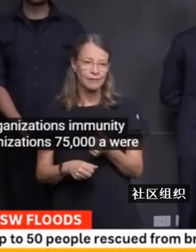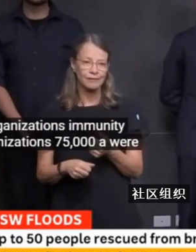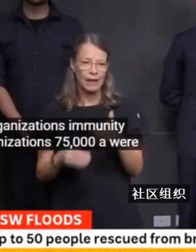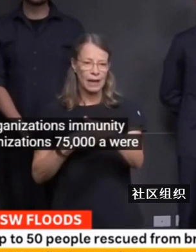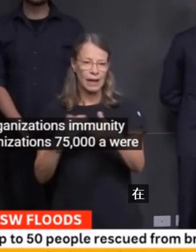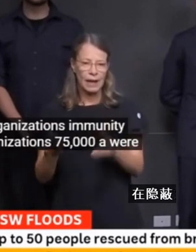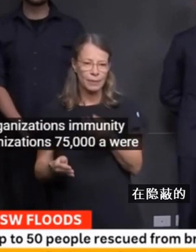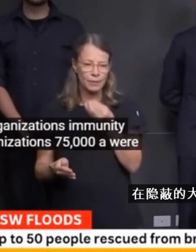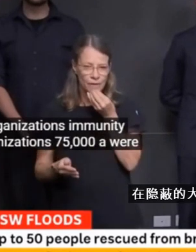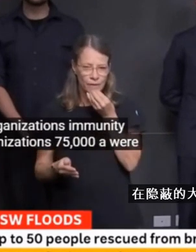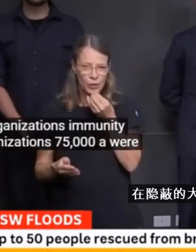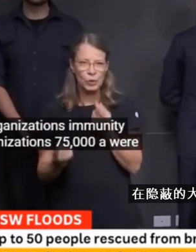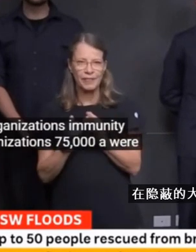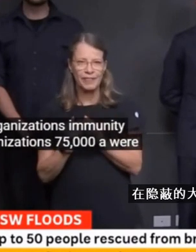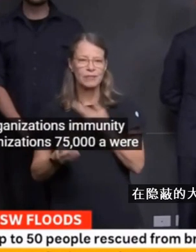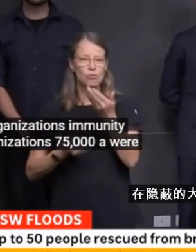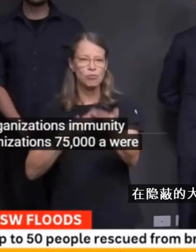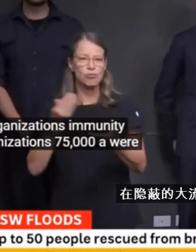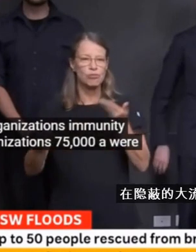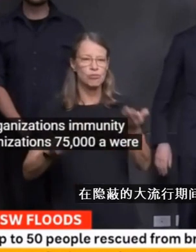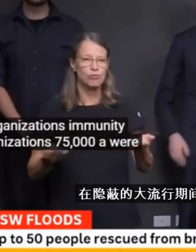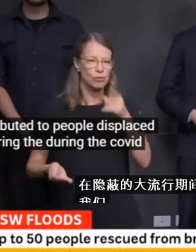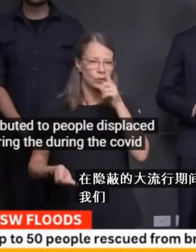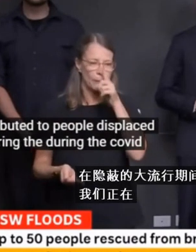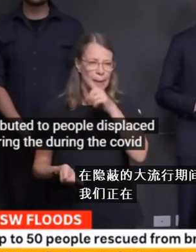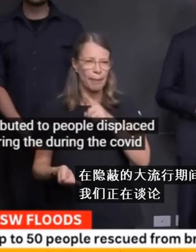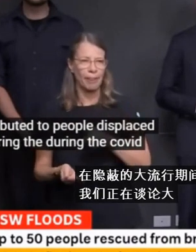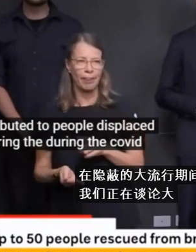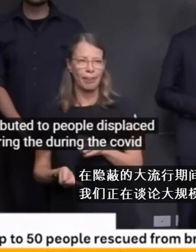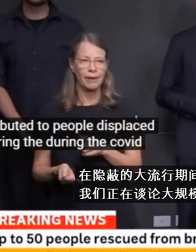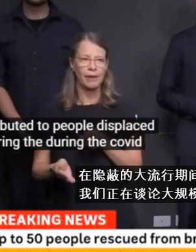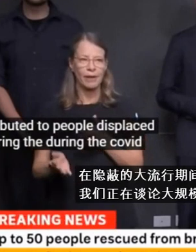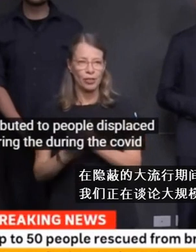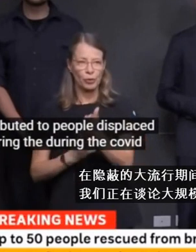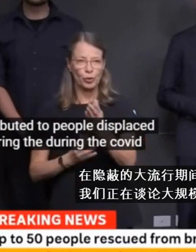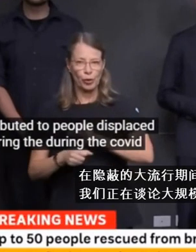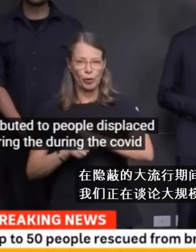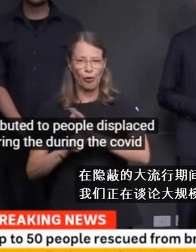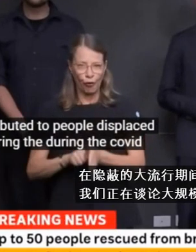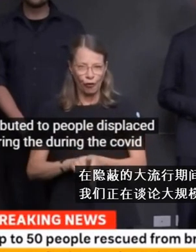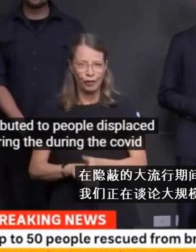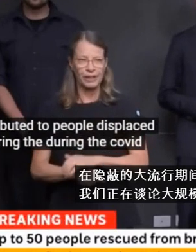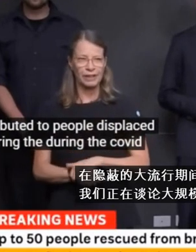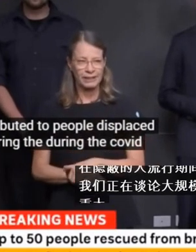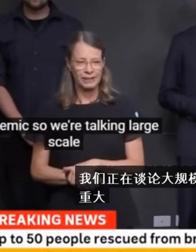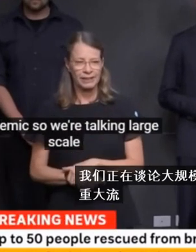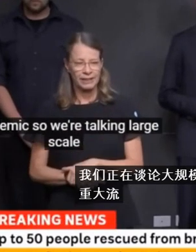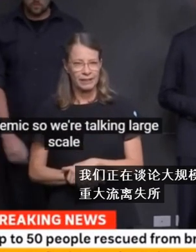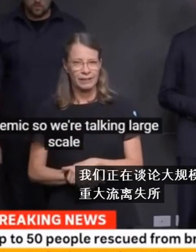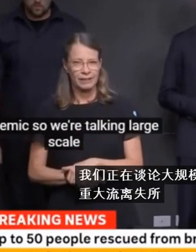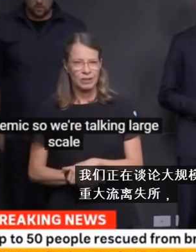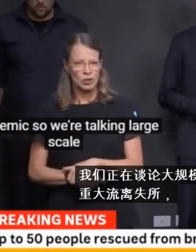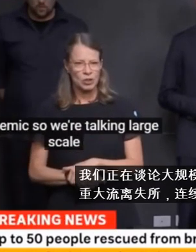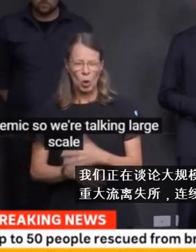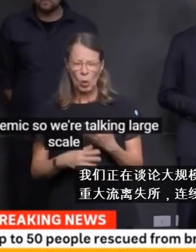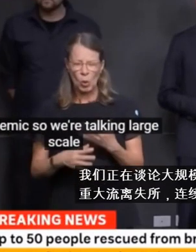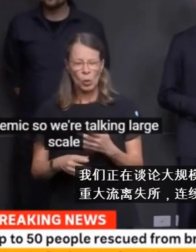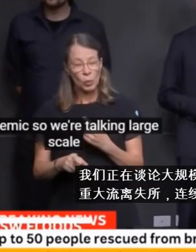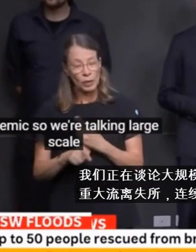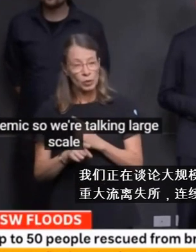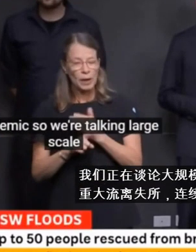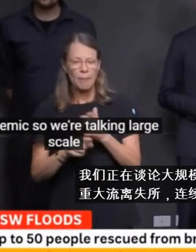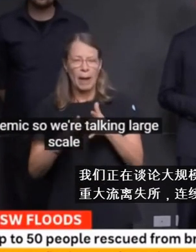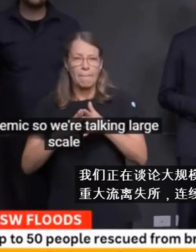people displaced during the COVID pandemic. So we're talking large-scale, significant